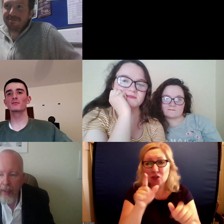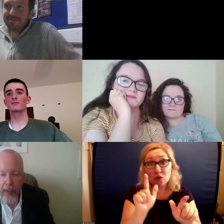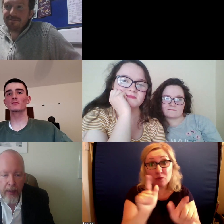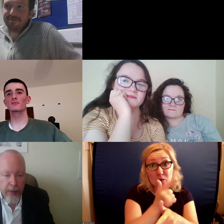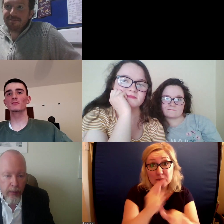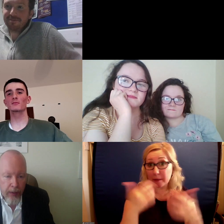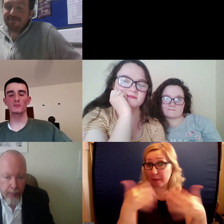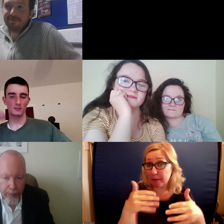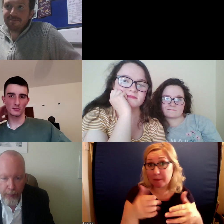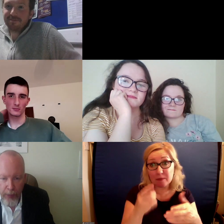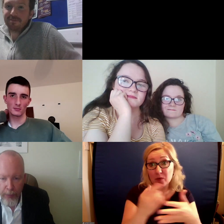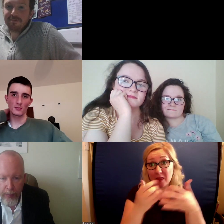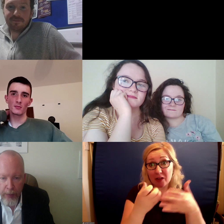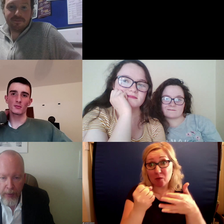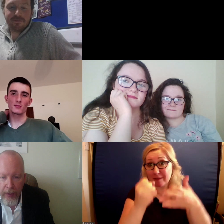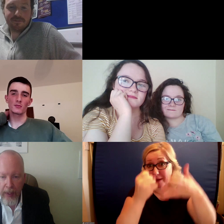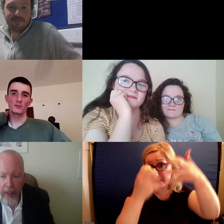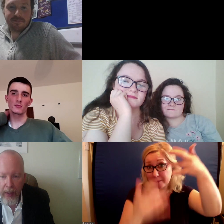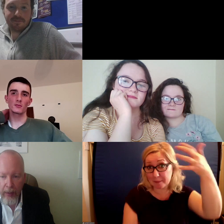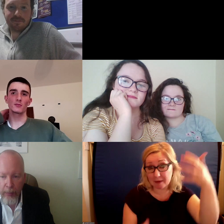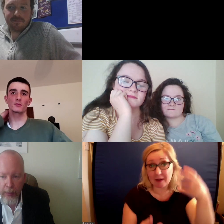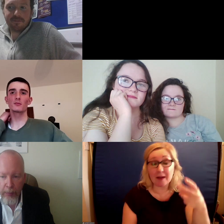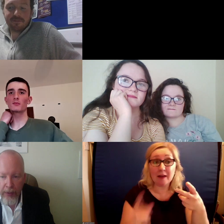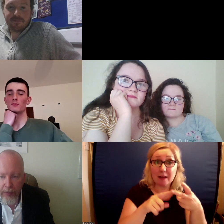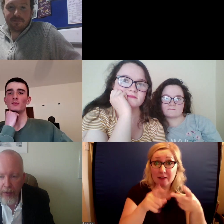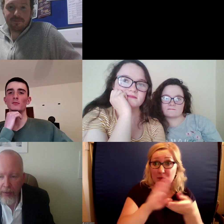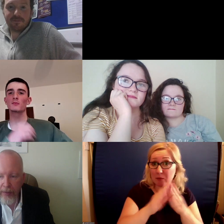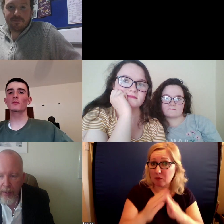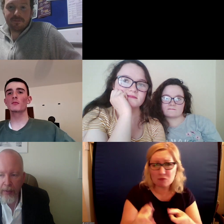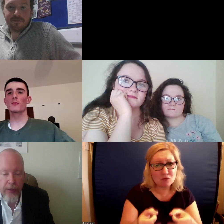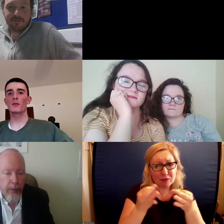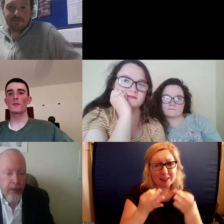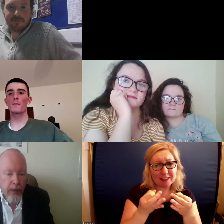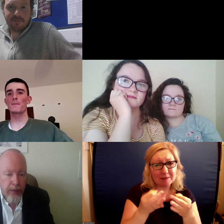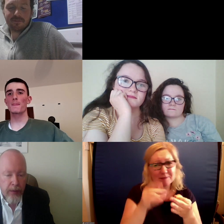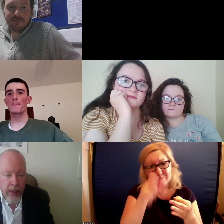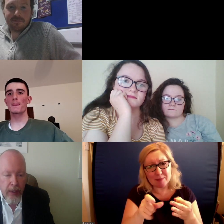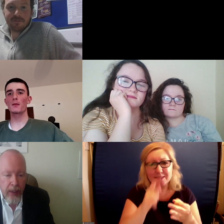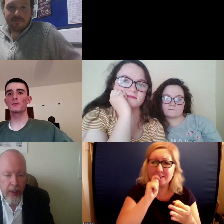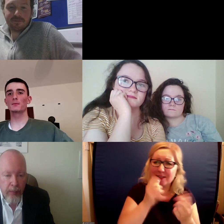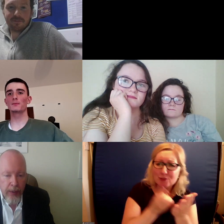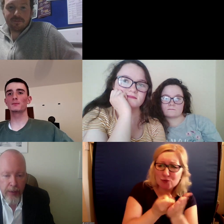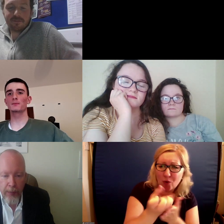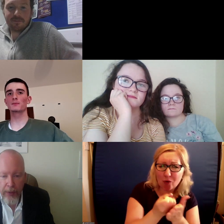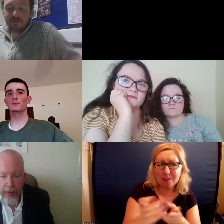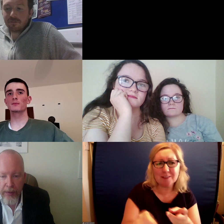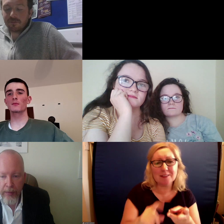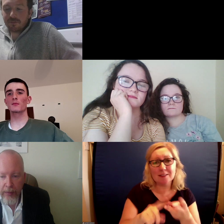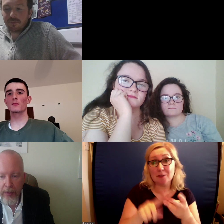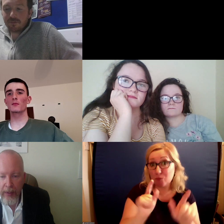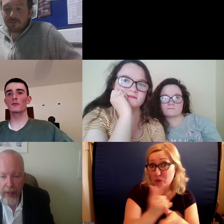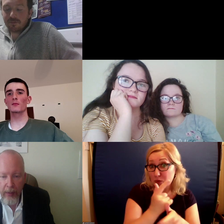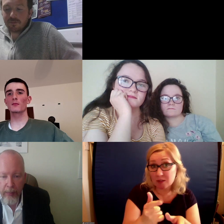storyteller, songwriter, and through your music, with many of your songs taking on the stories of others. Can you explore the